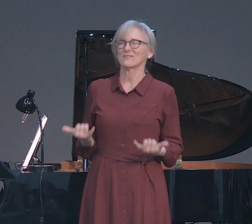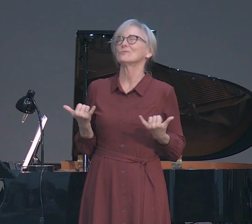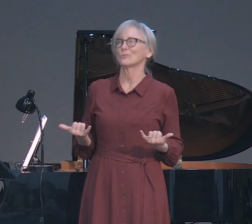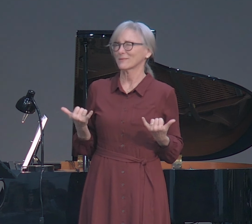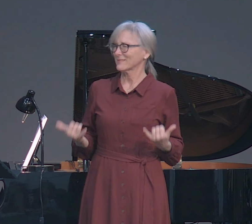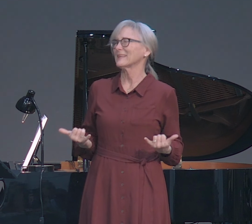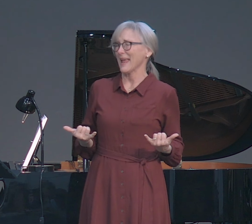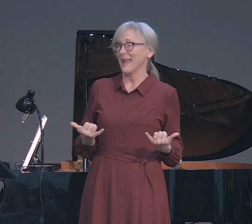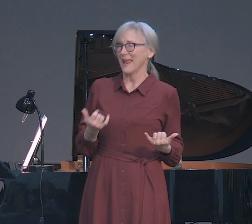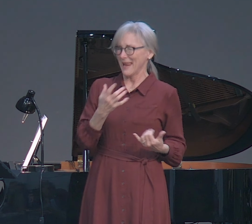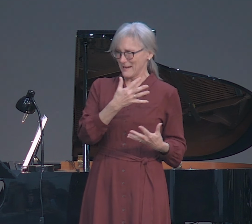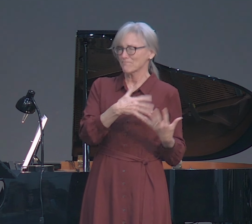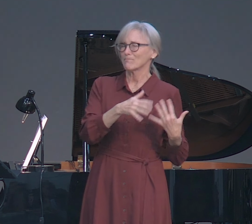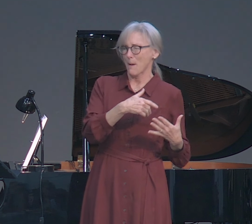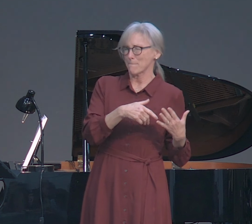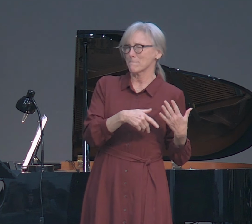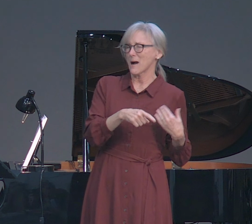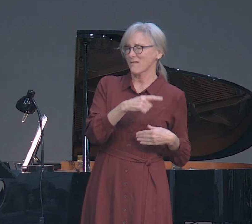don't know You.